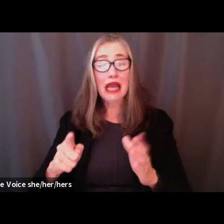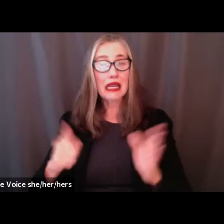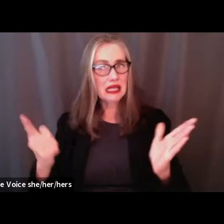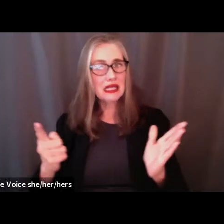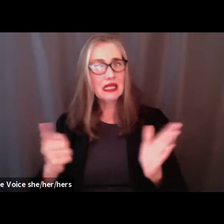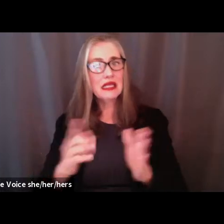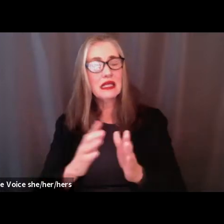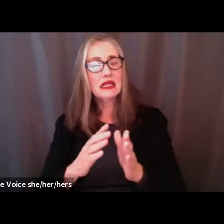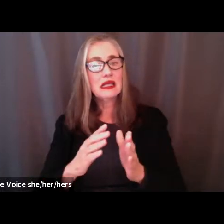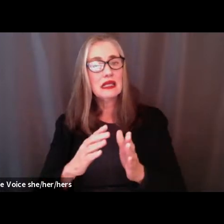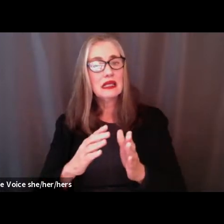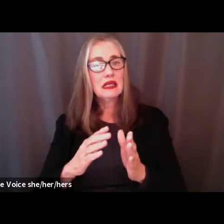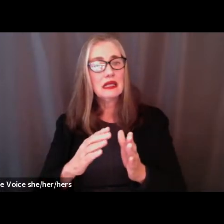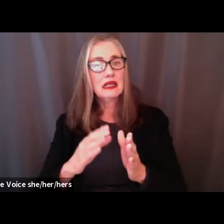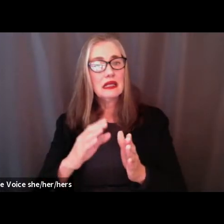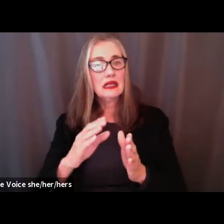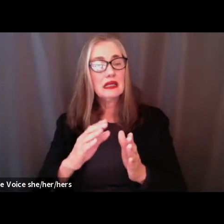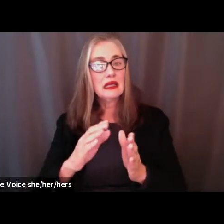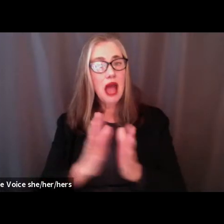And so